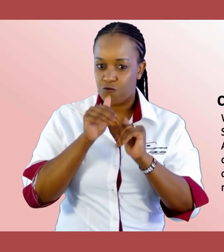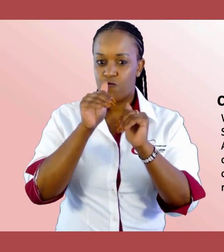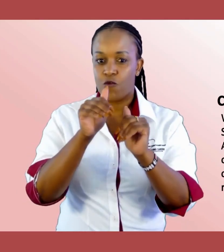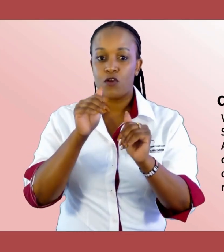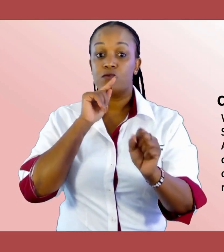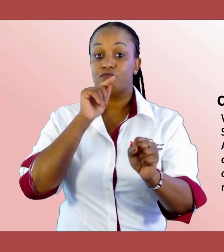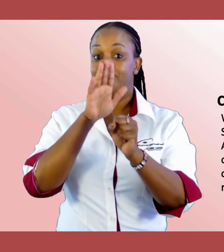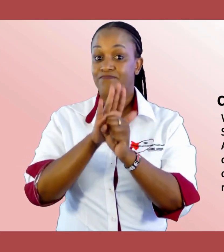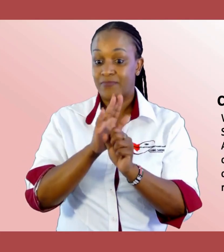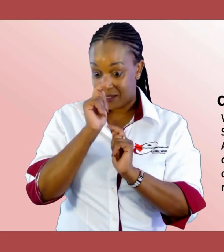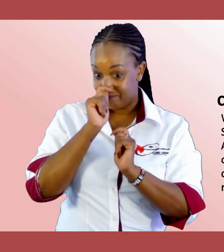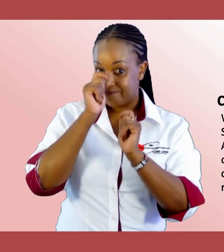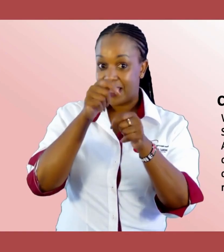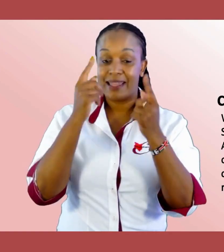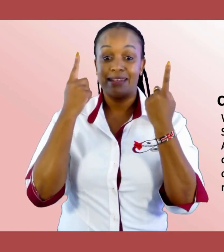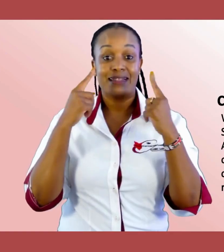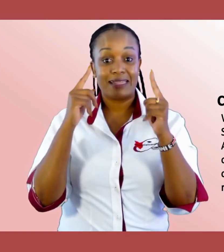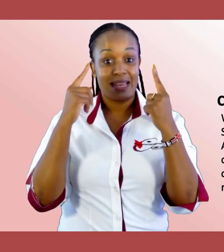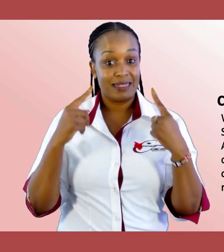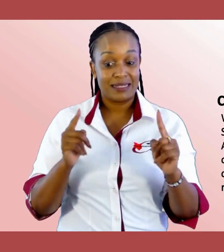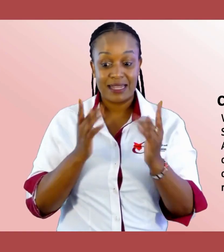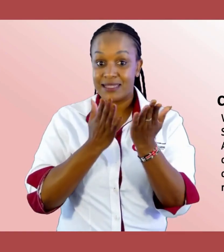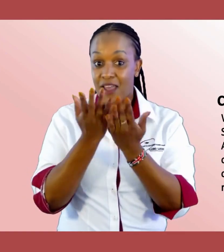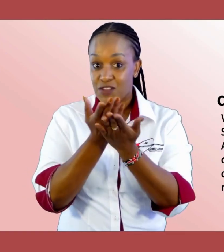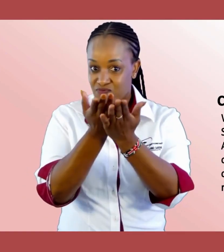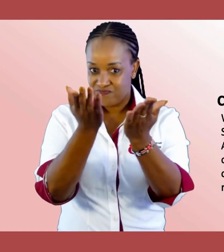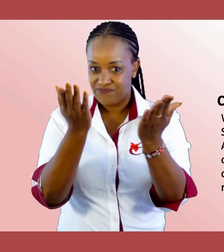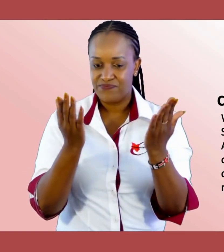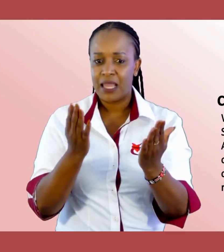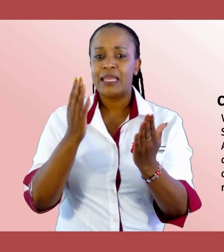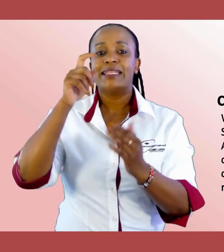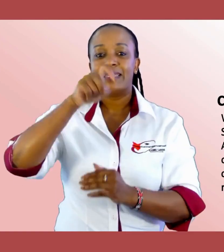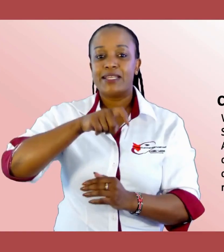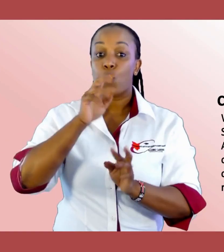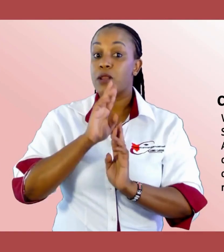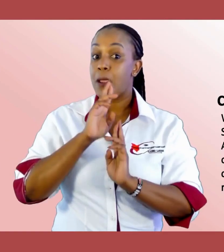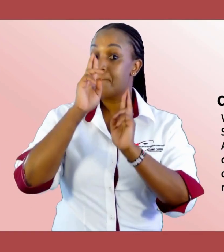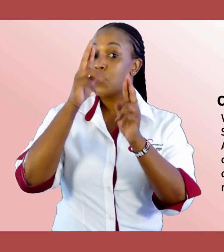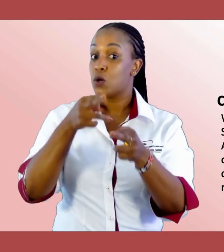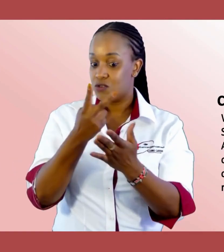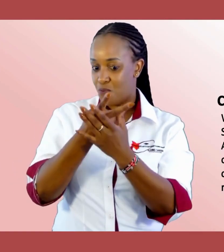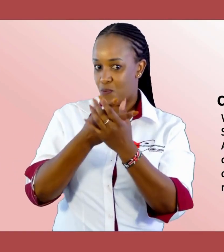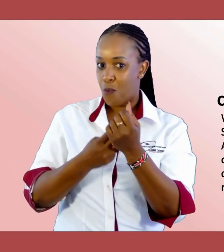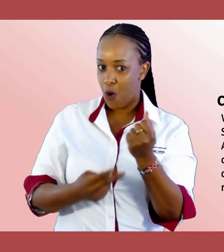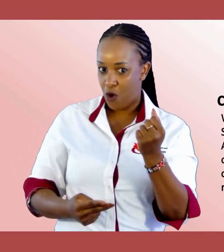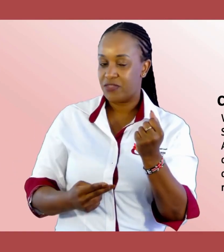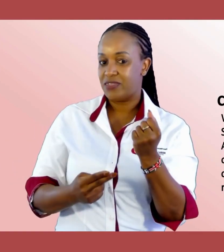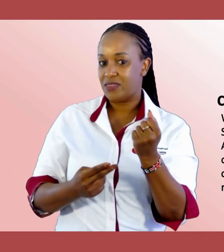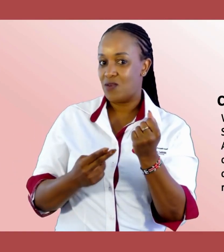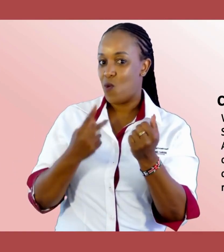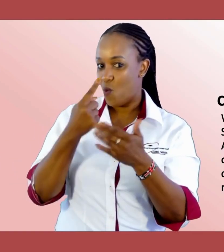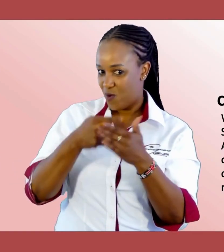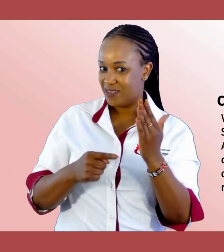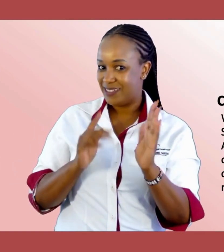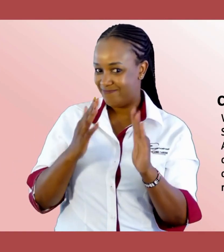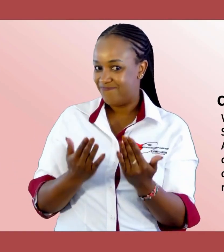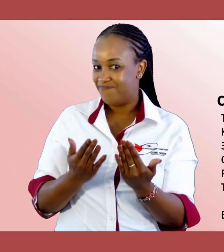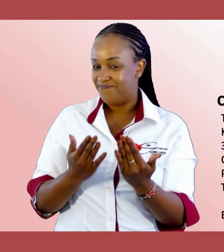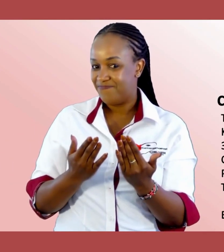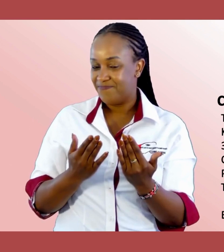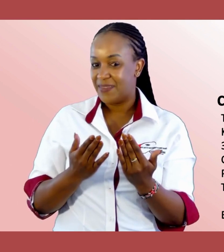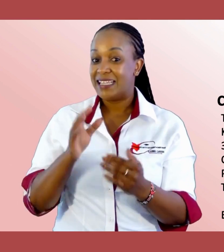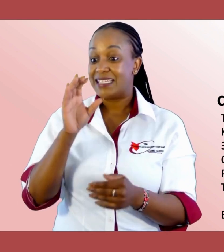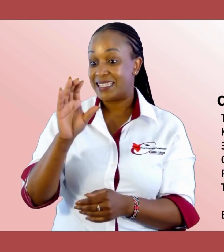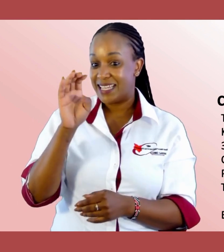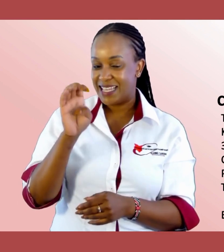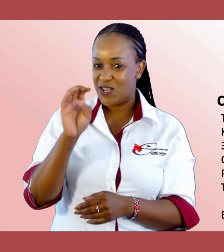to commitment to courtesy and excellence in service delivery should be reported to both of the following: